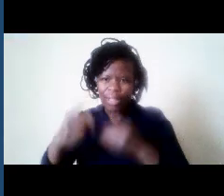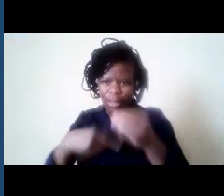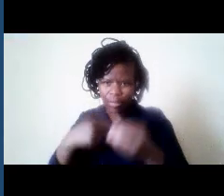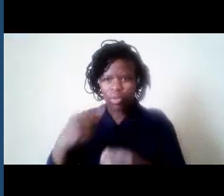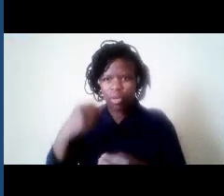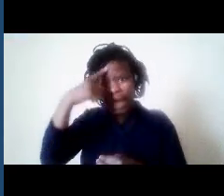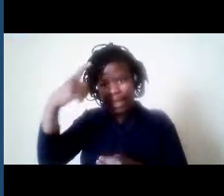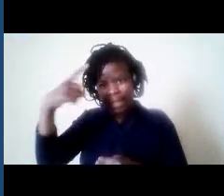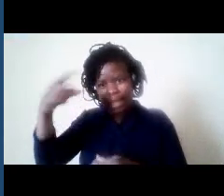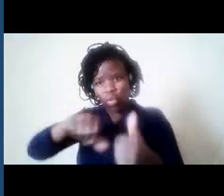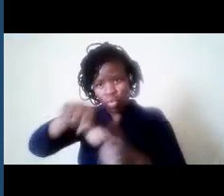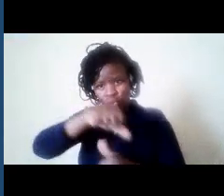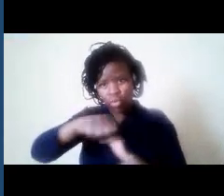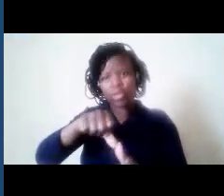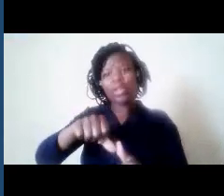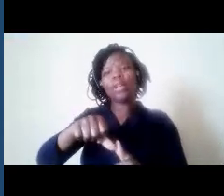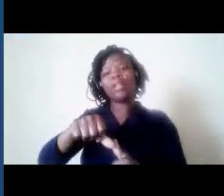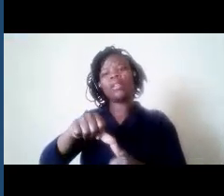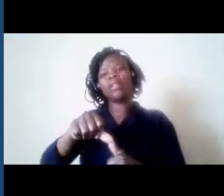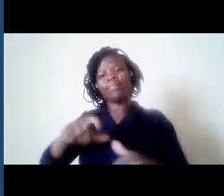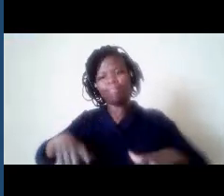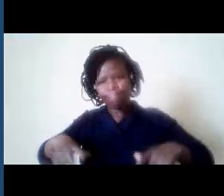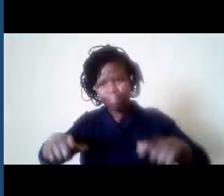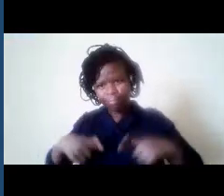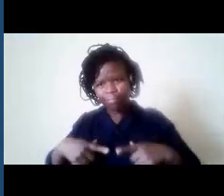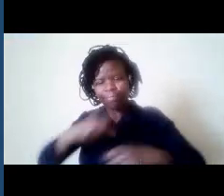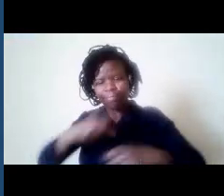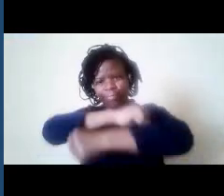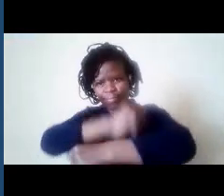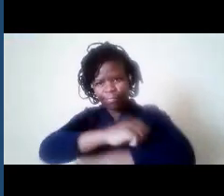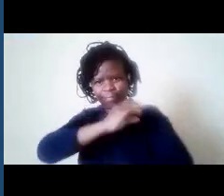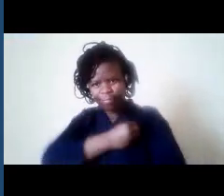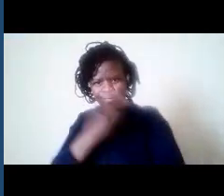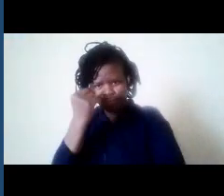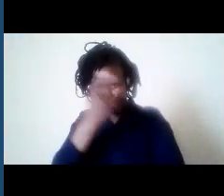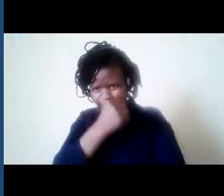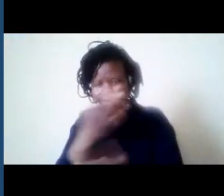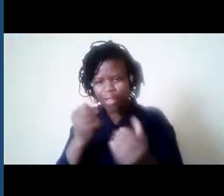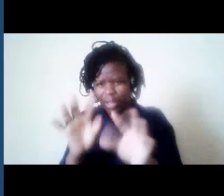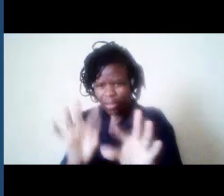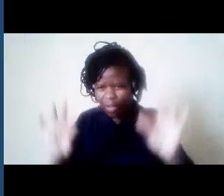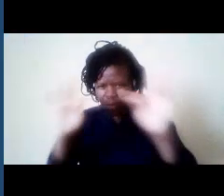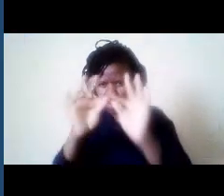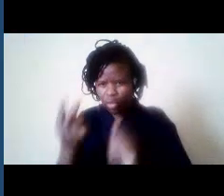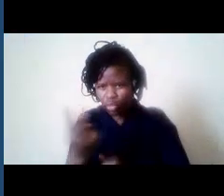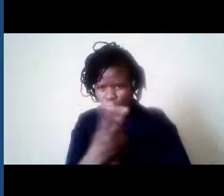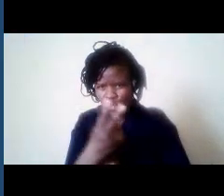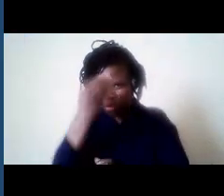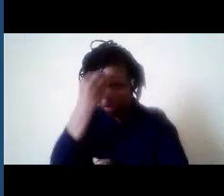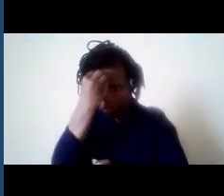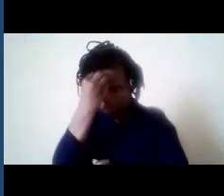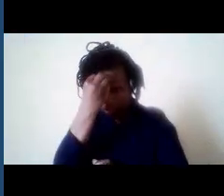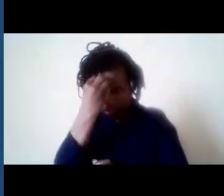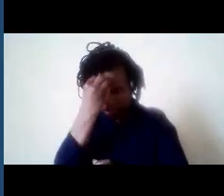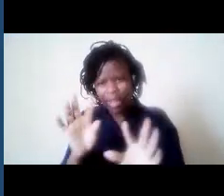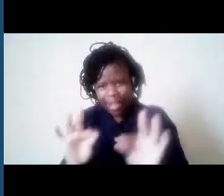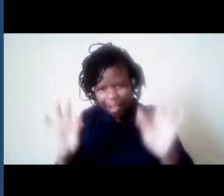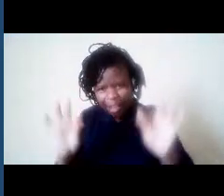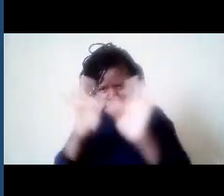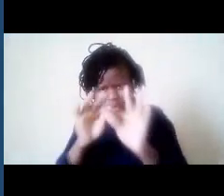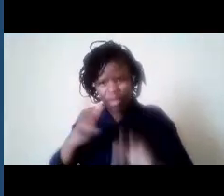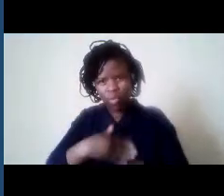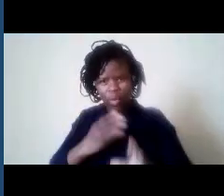child. But the key to these issues and the key message I want to communicate with this talk really is a